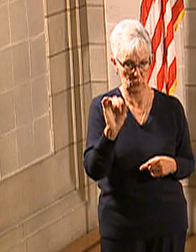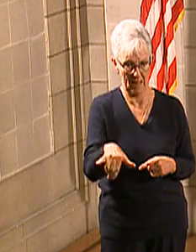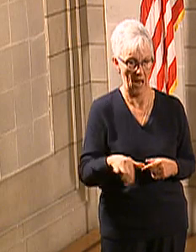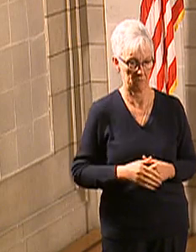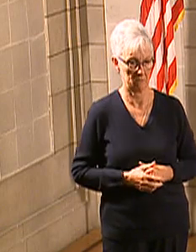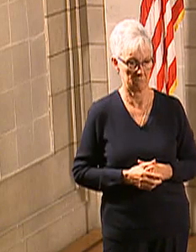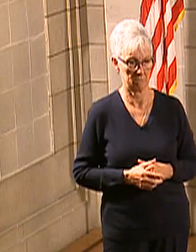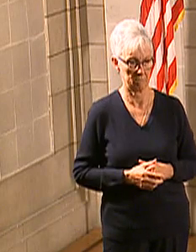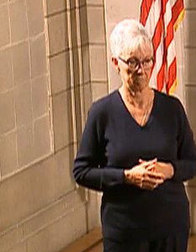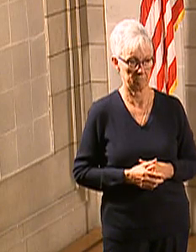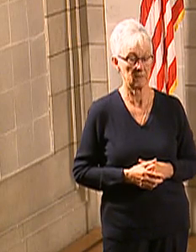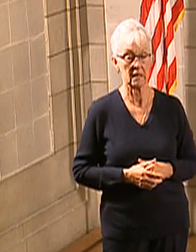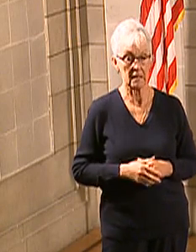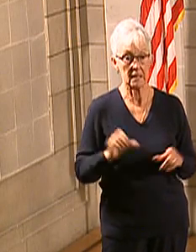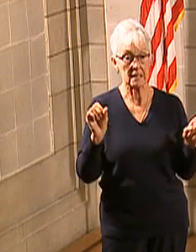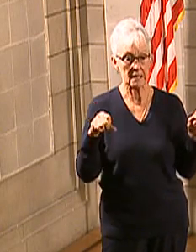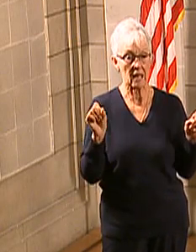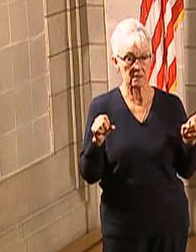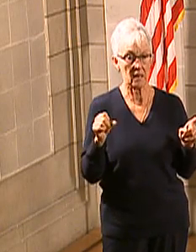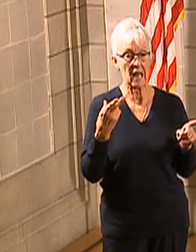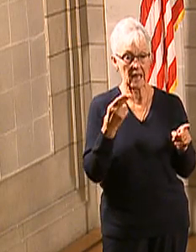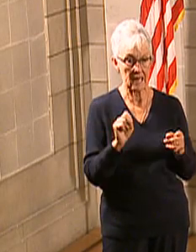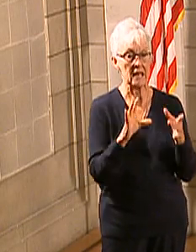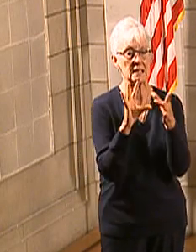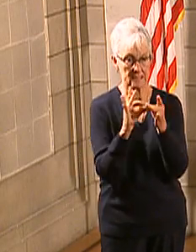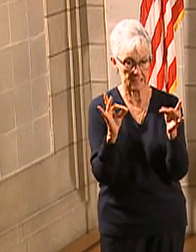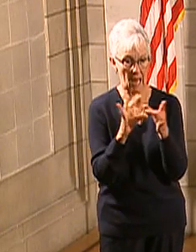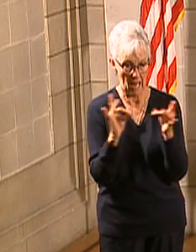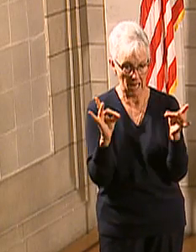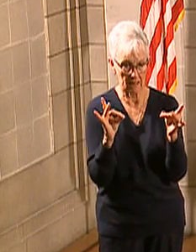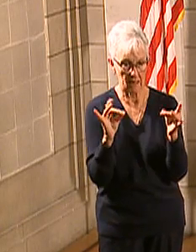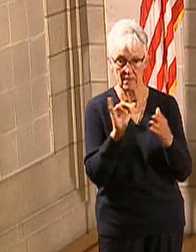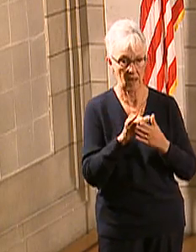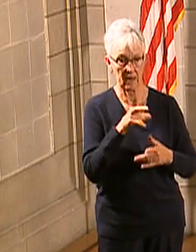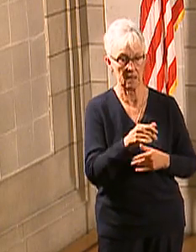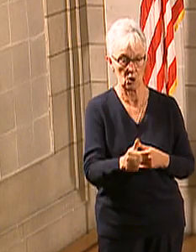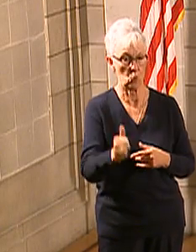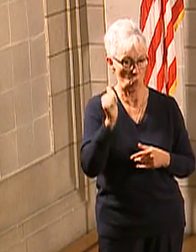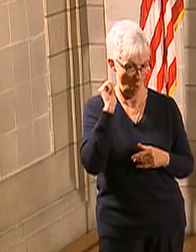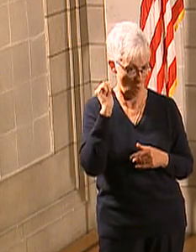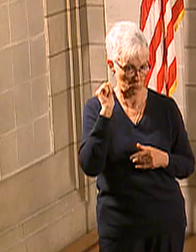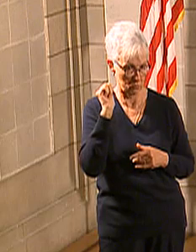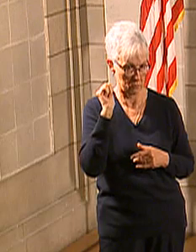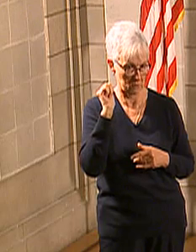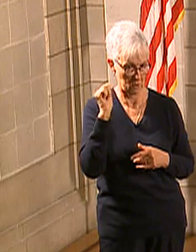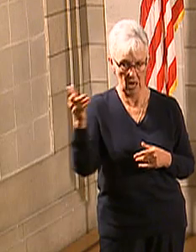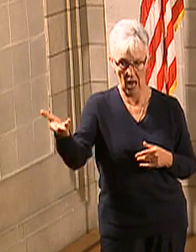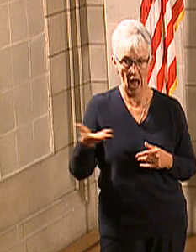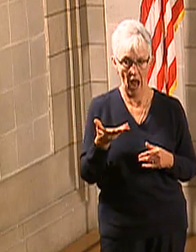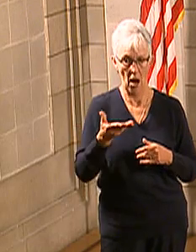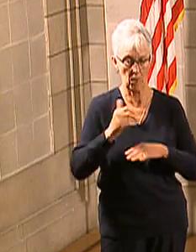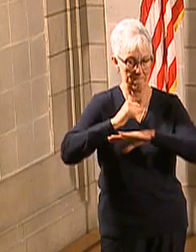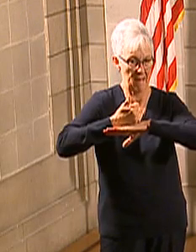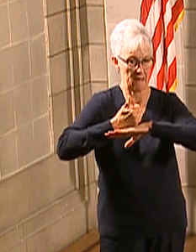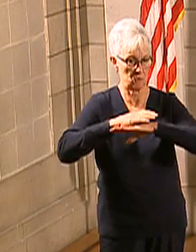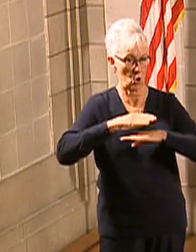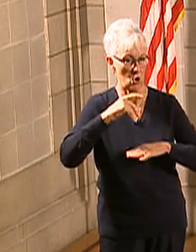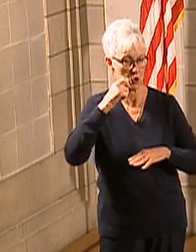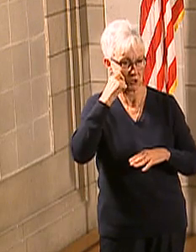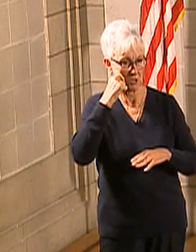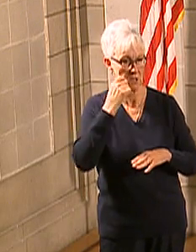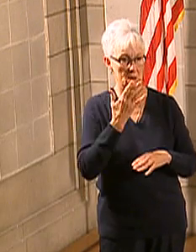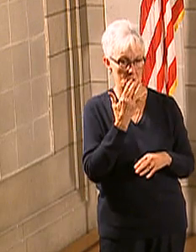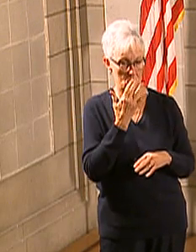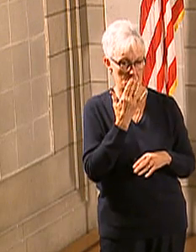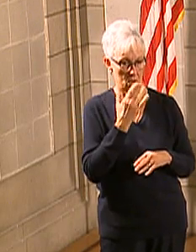to hire people based on skin color, but that is exactly what Ronnie Green put in his anti-race journey to anti-racism. Is when you start quoting